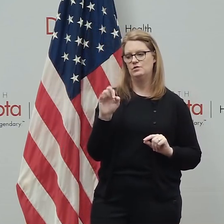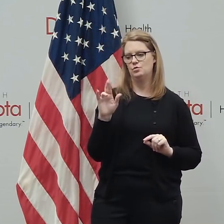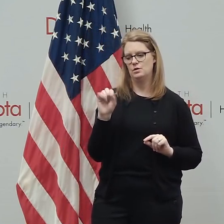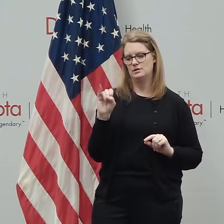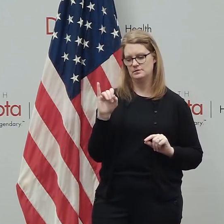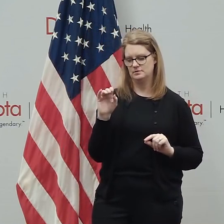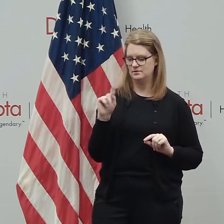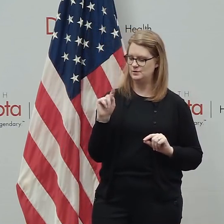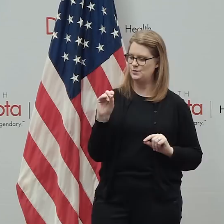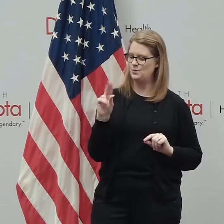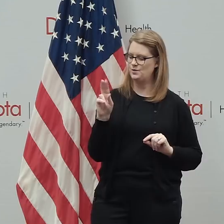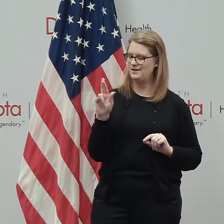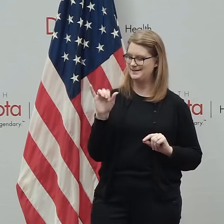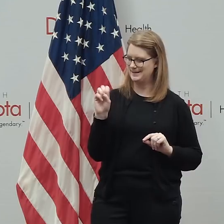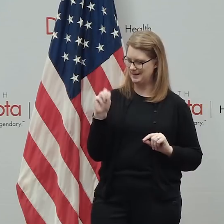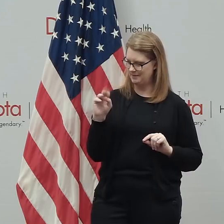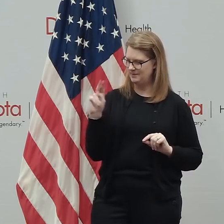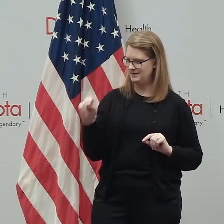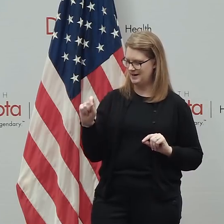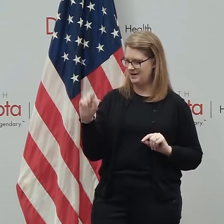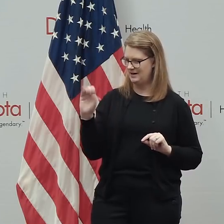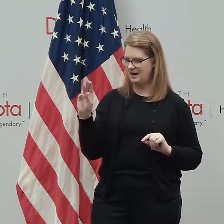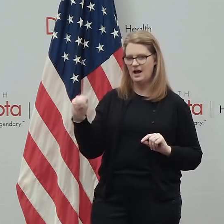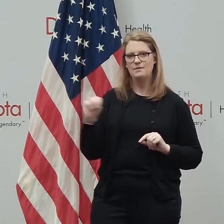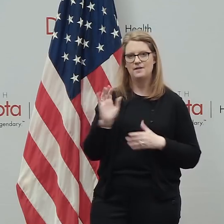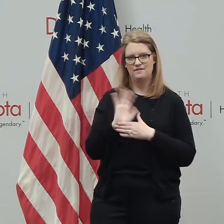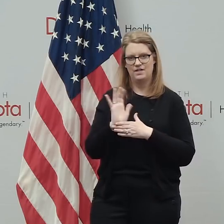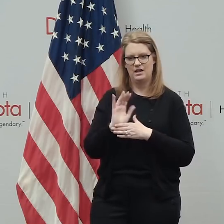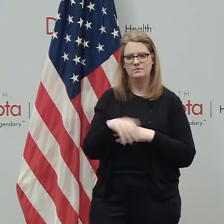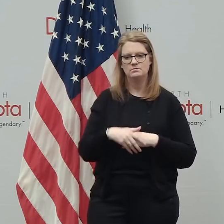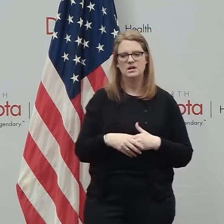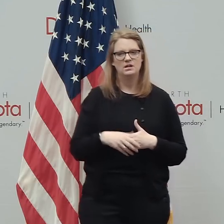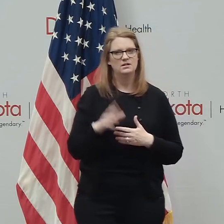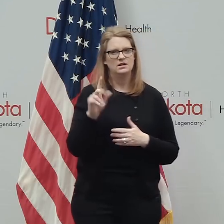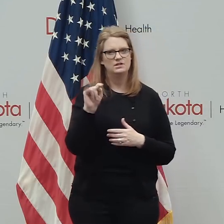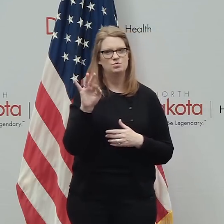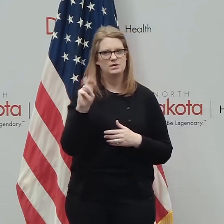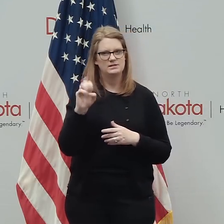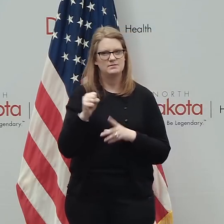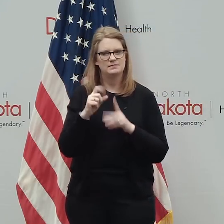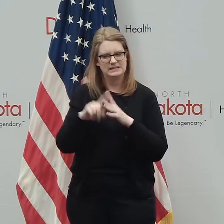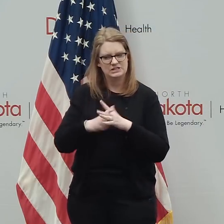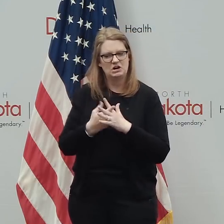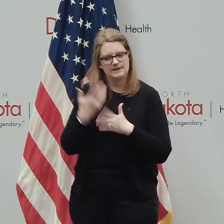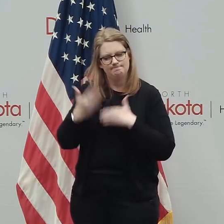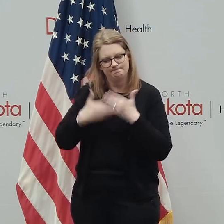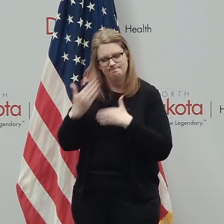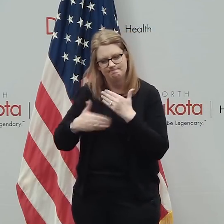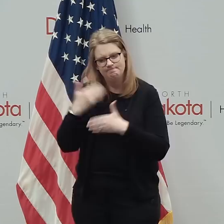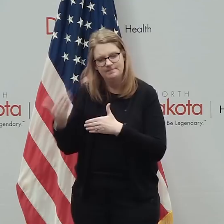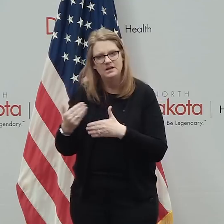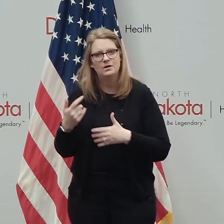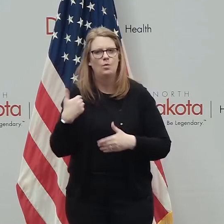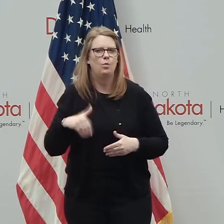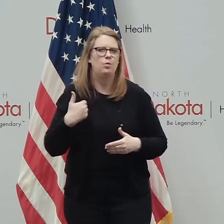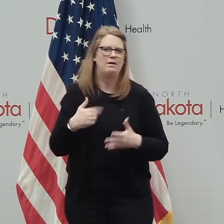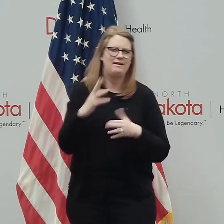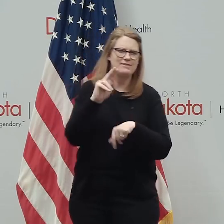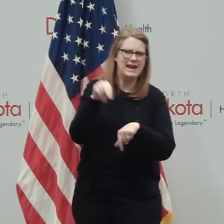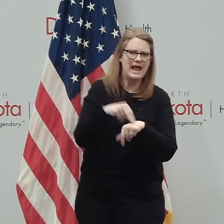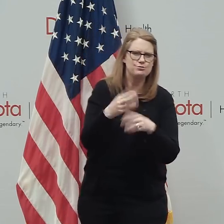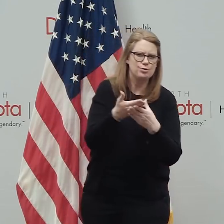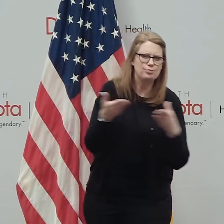ndtourism.com, look for Film North Dakota. Tourism is well positioned to rebound quickly given North Dakota's assets in our abundant natural resources